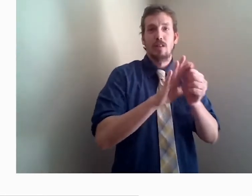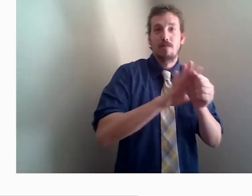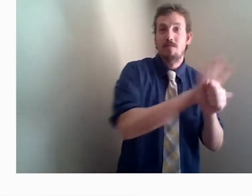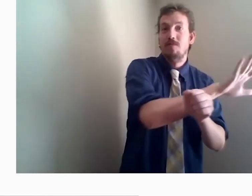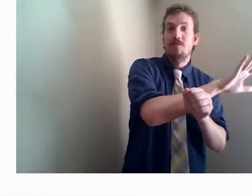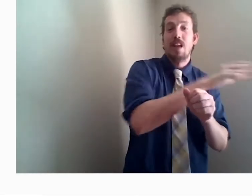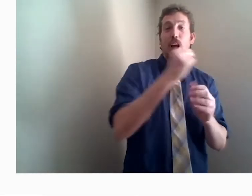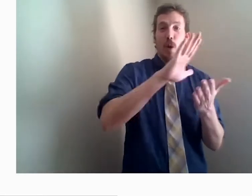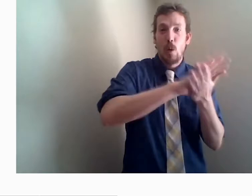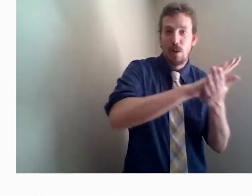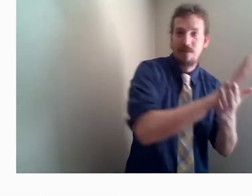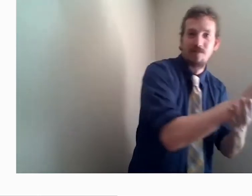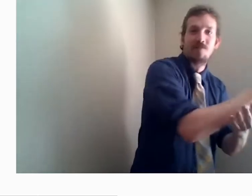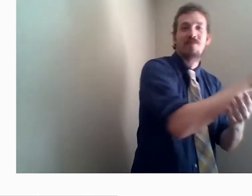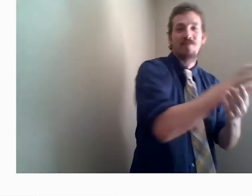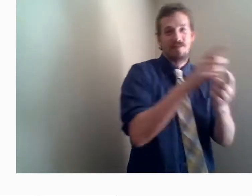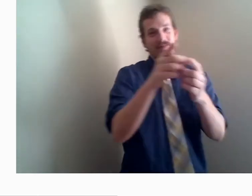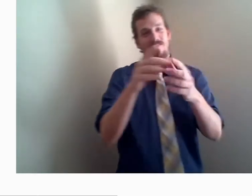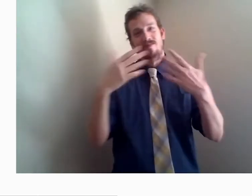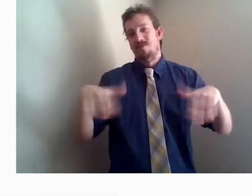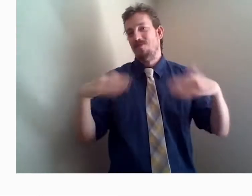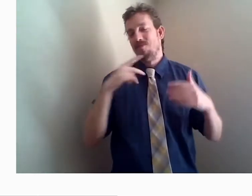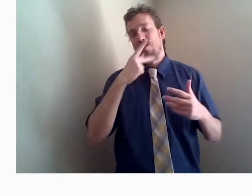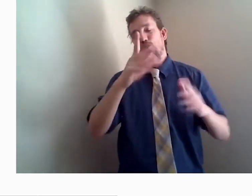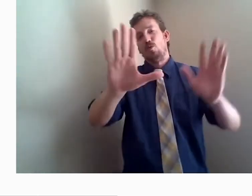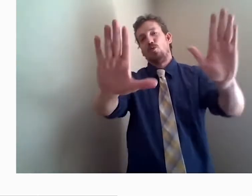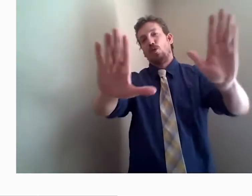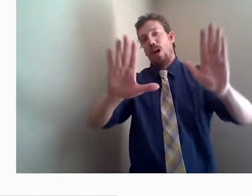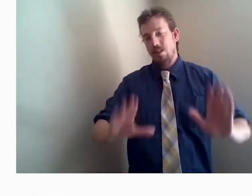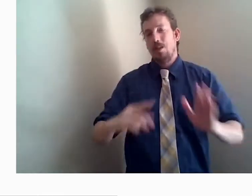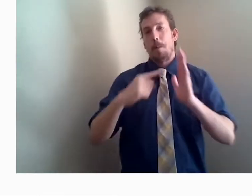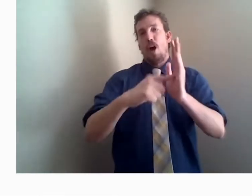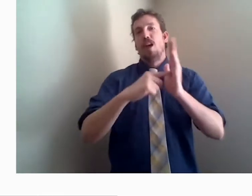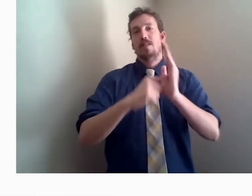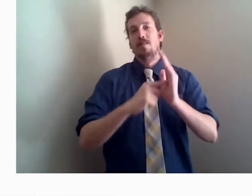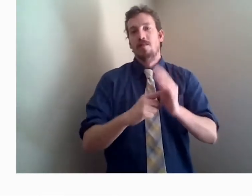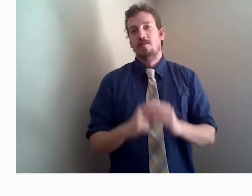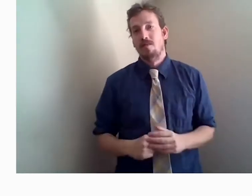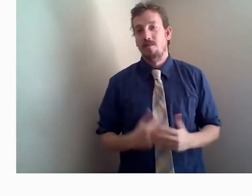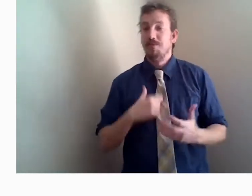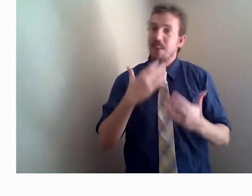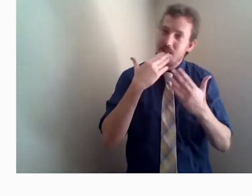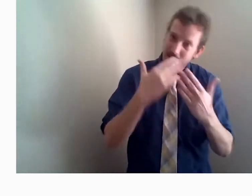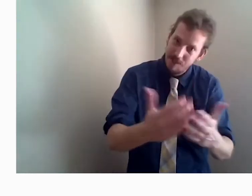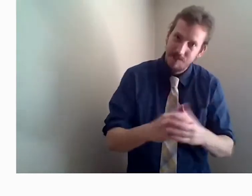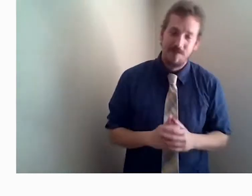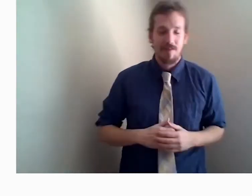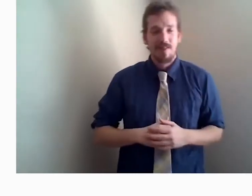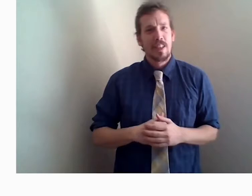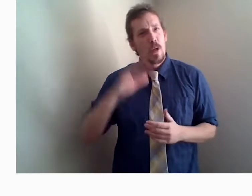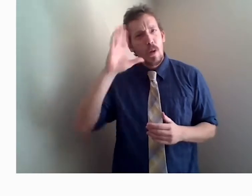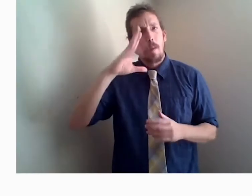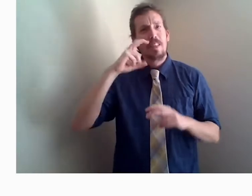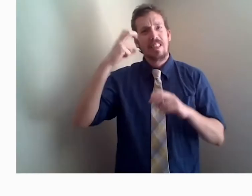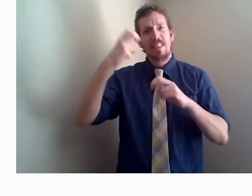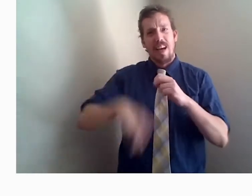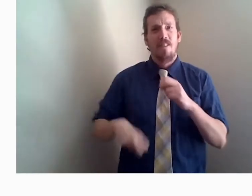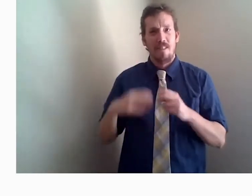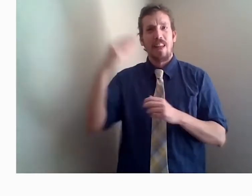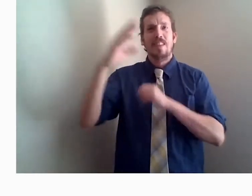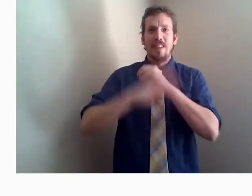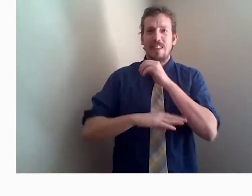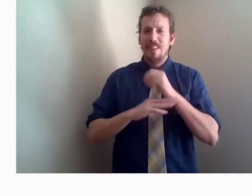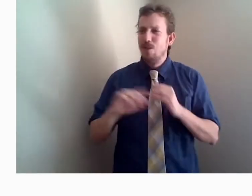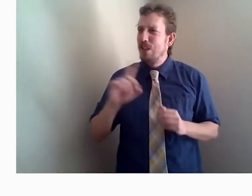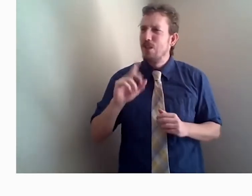country. Thank you for your athleticism and for being scholars. You are wonderful role models. Again, thank